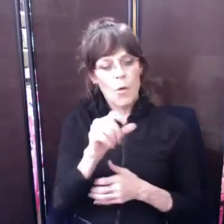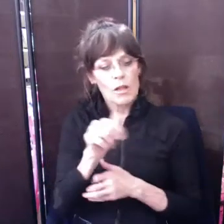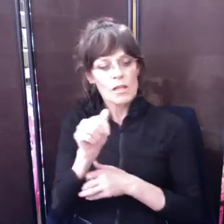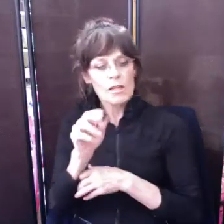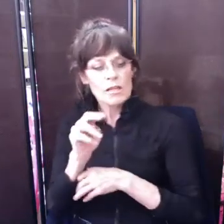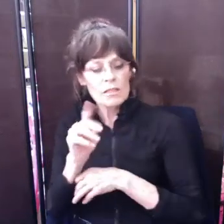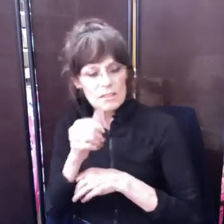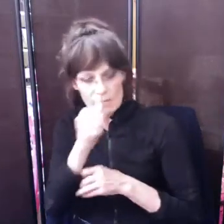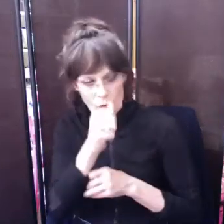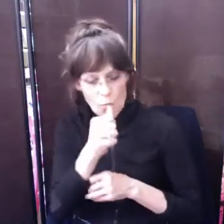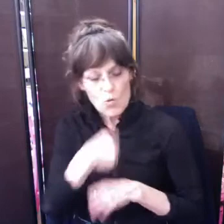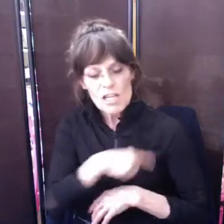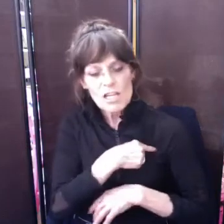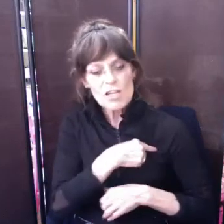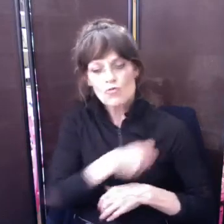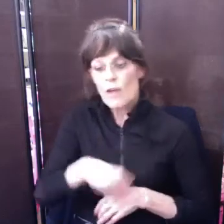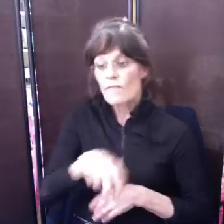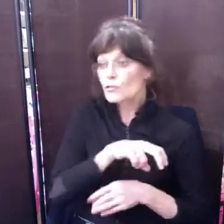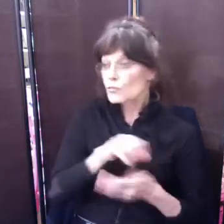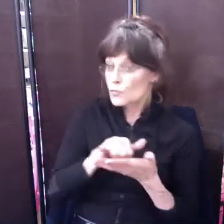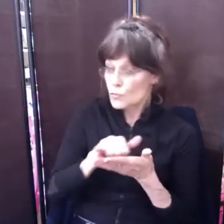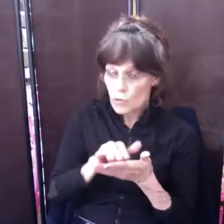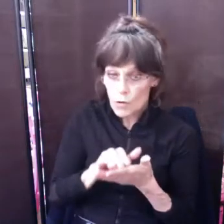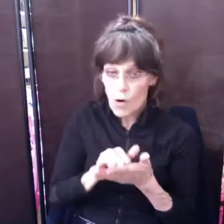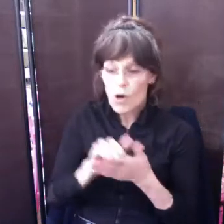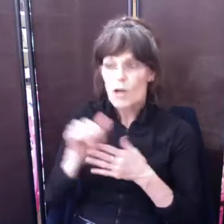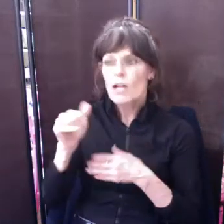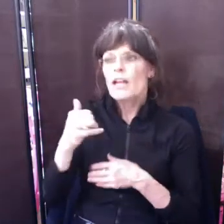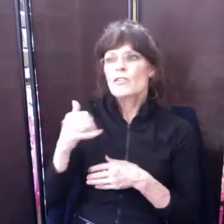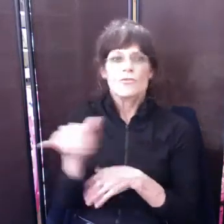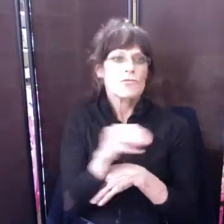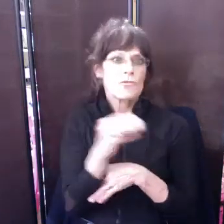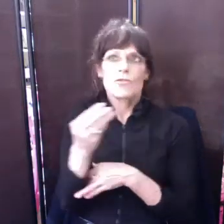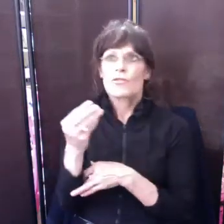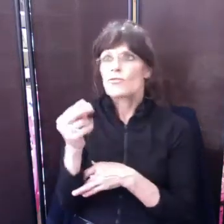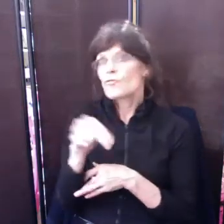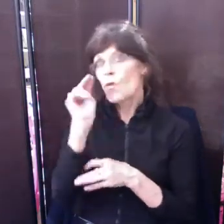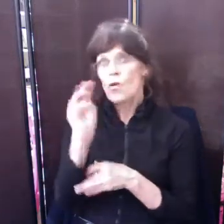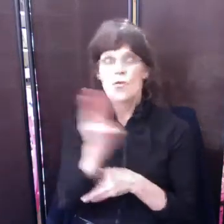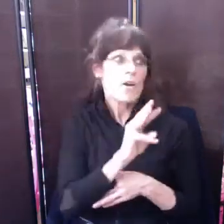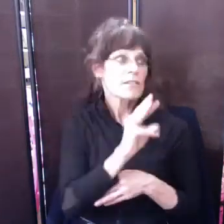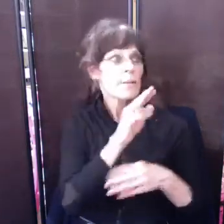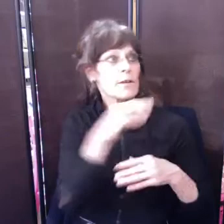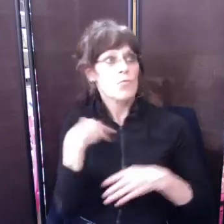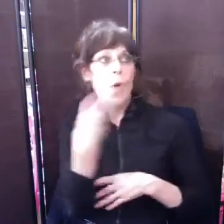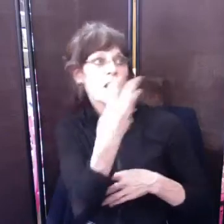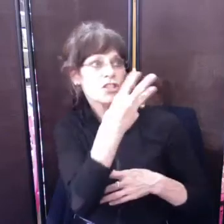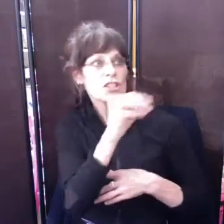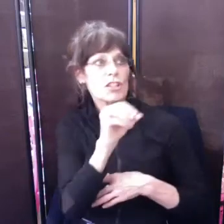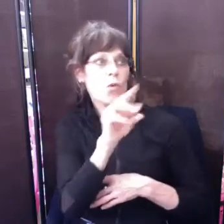enough, we traveled to New York. We traveled to the Northwest. I have a lot of family up in Washington and Oregon. We went to Las Vegas. We went to